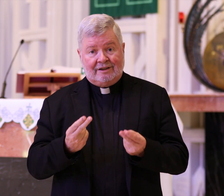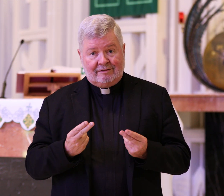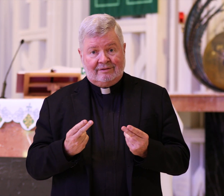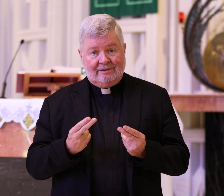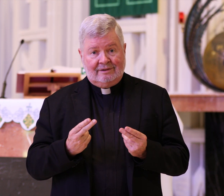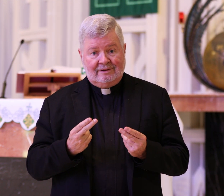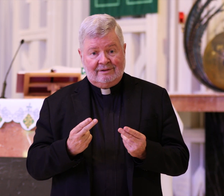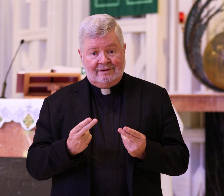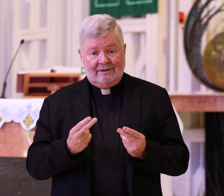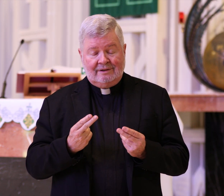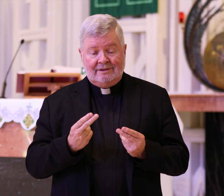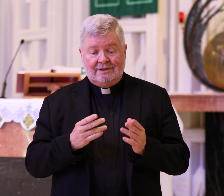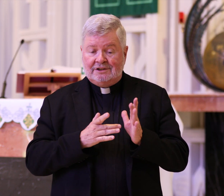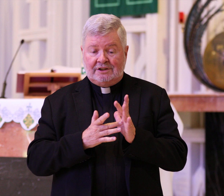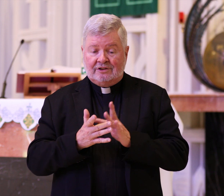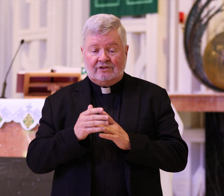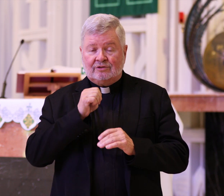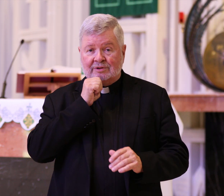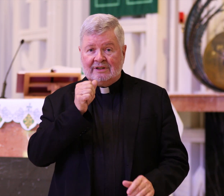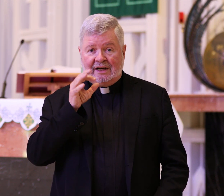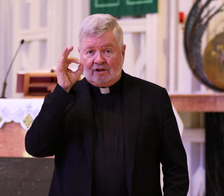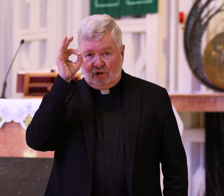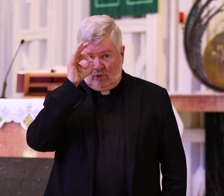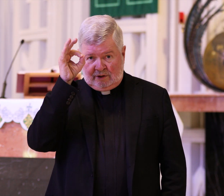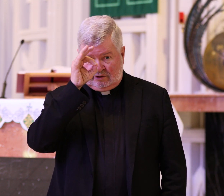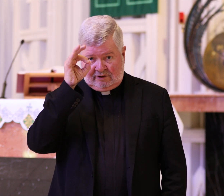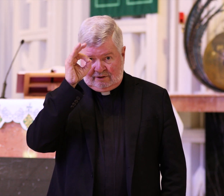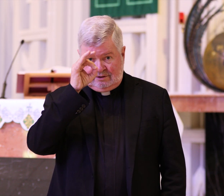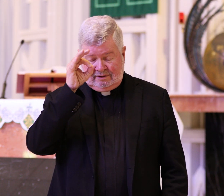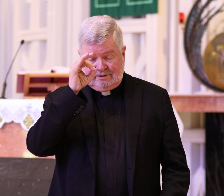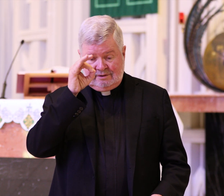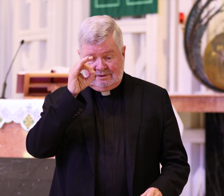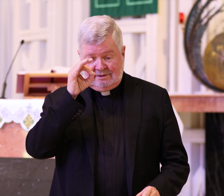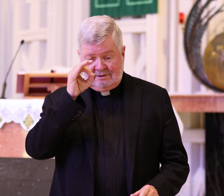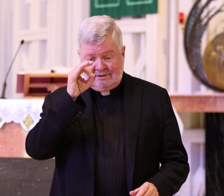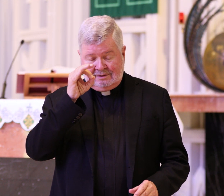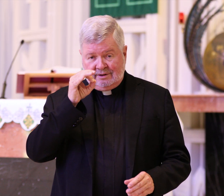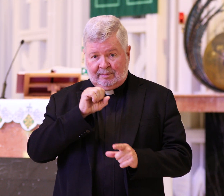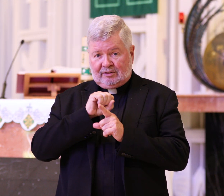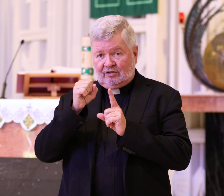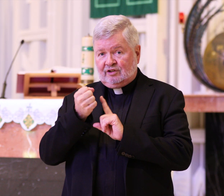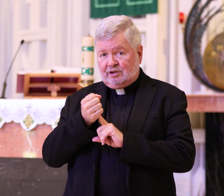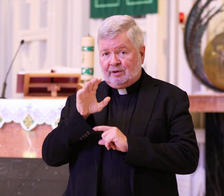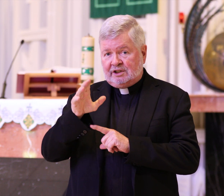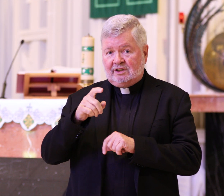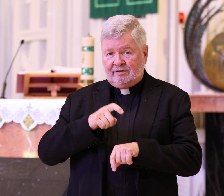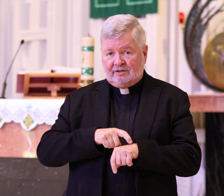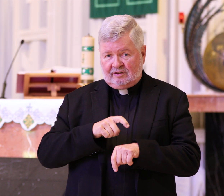naive. Jesus was not clueless about the situation of his